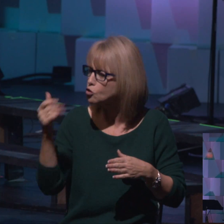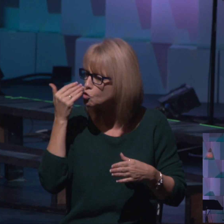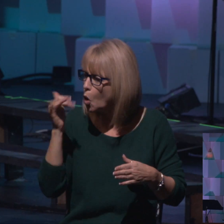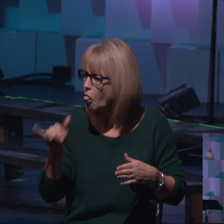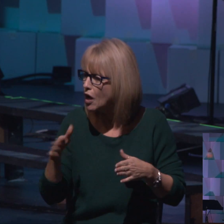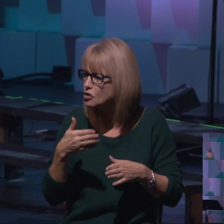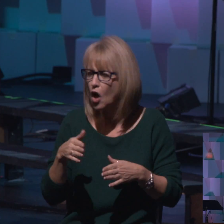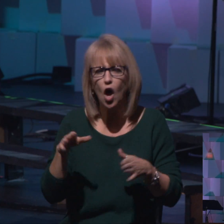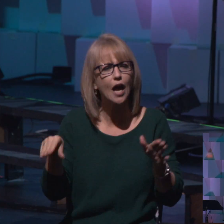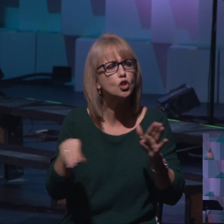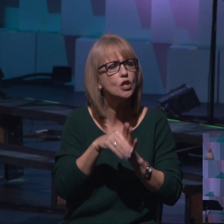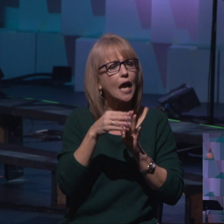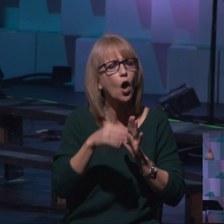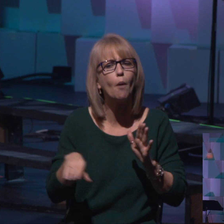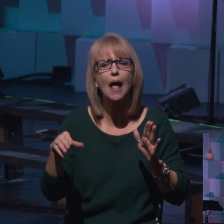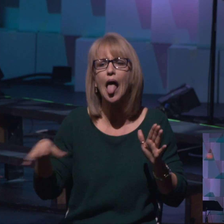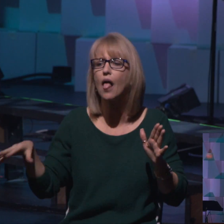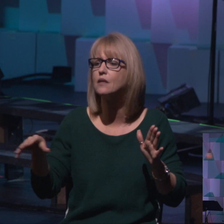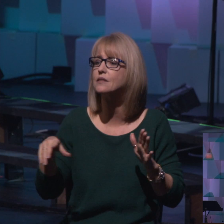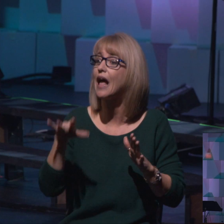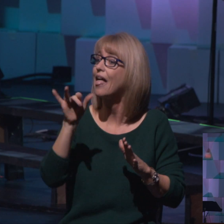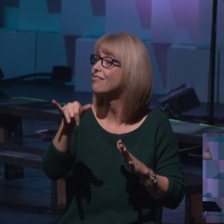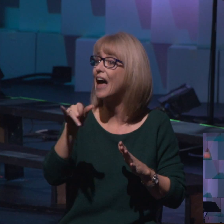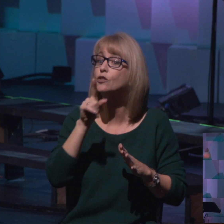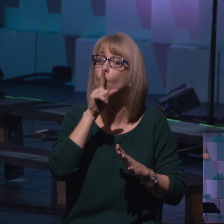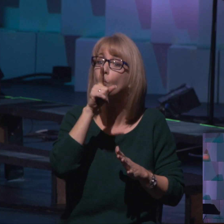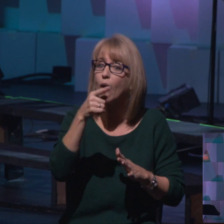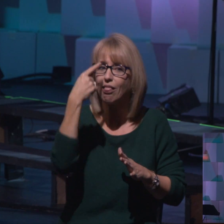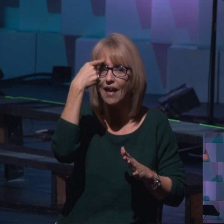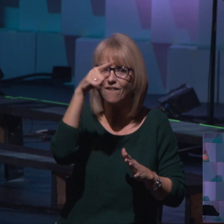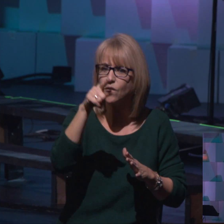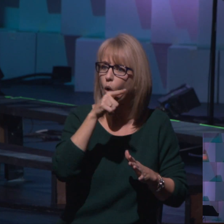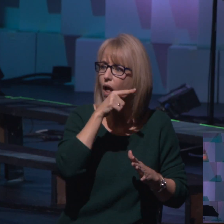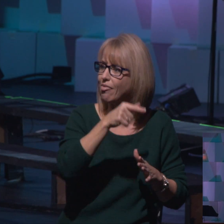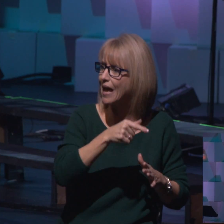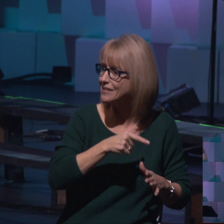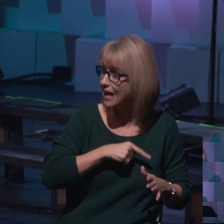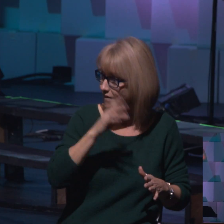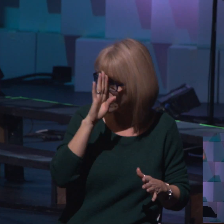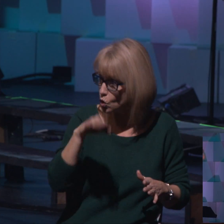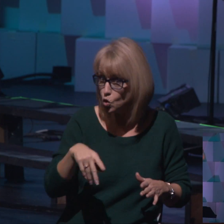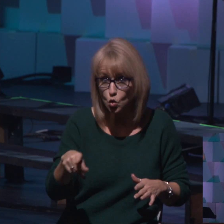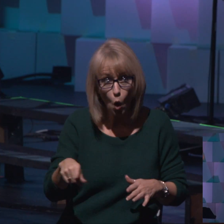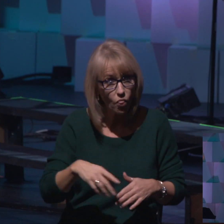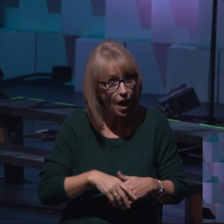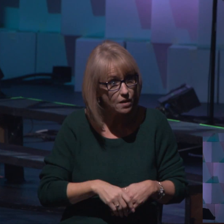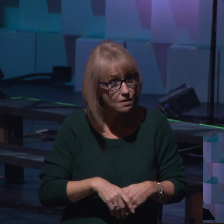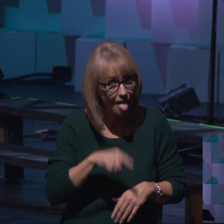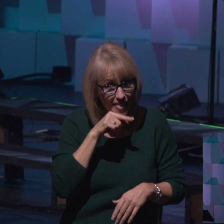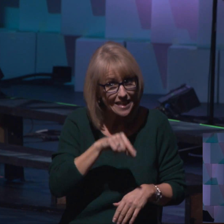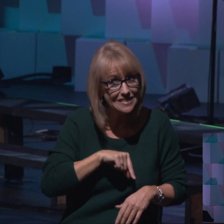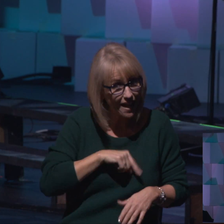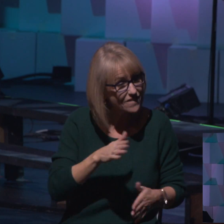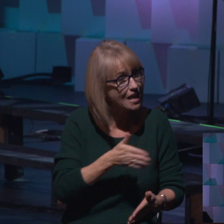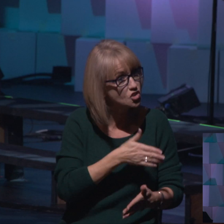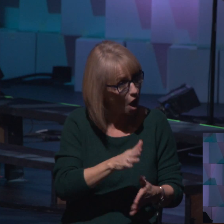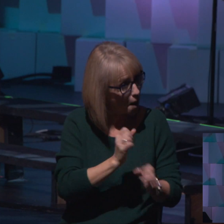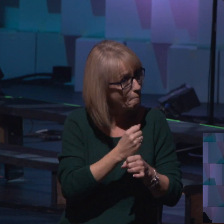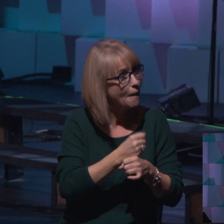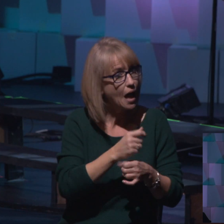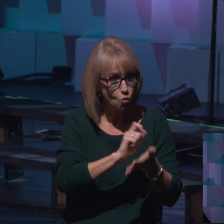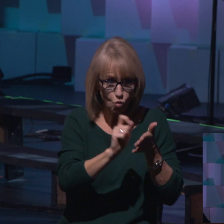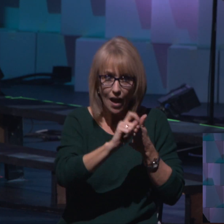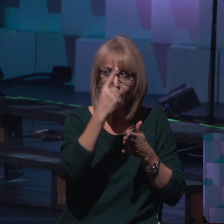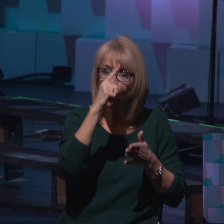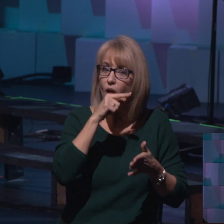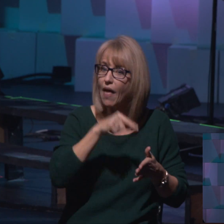We do that totally wrong because it's actually written as a Thanksgiving song. Now you've had it. You've been doing it wrong all this time. I feel kind of